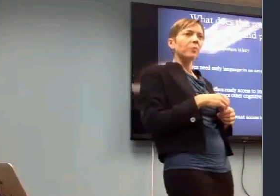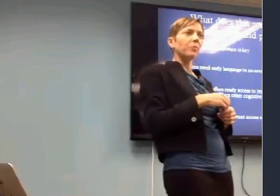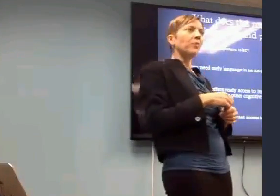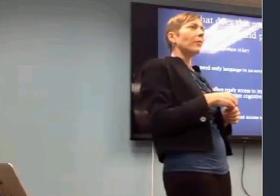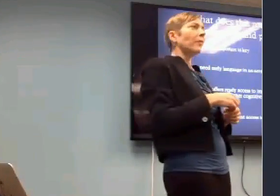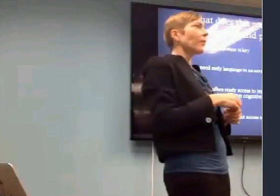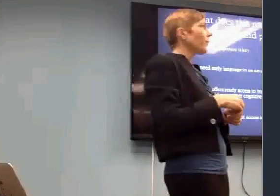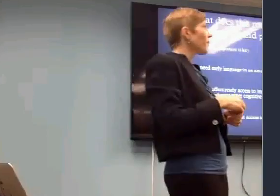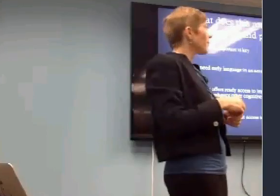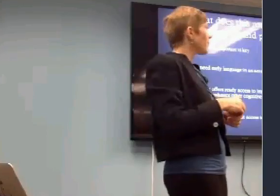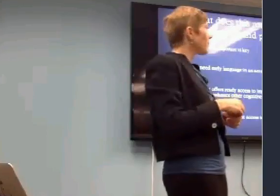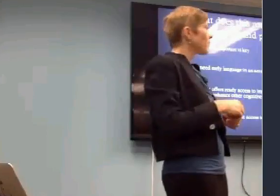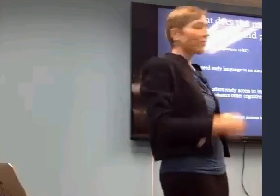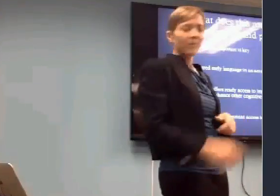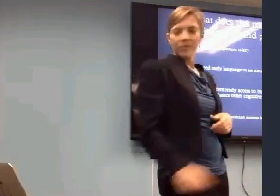access.